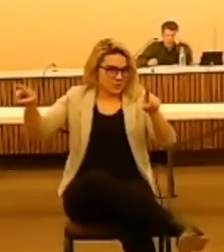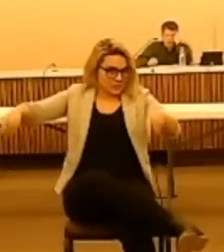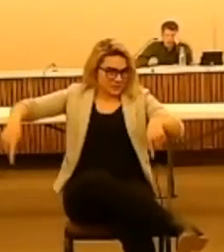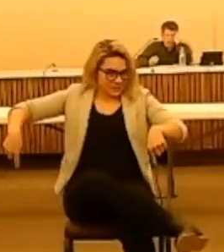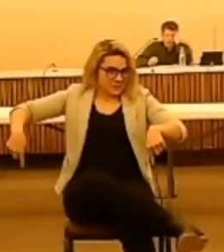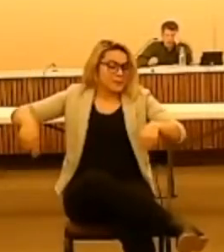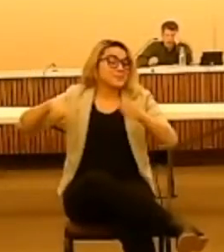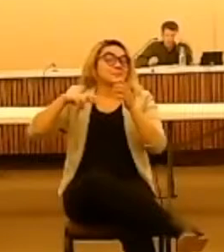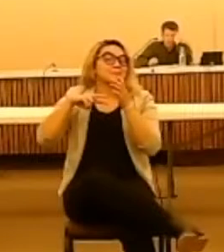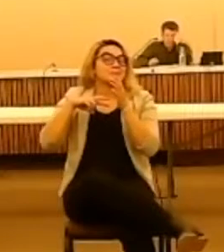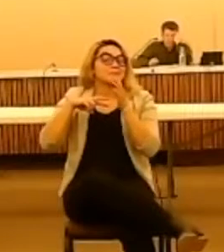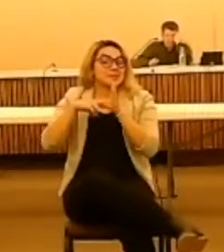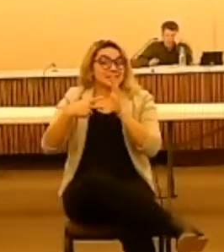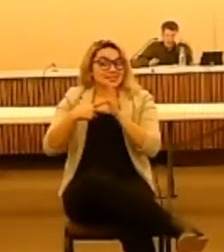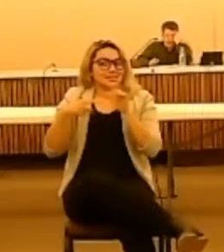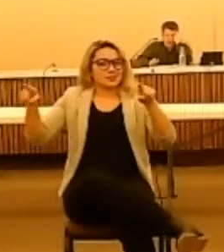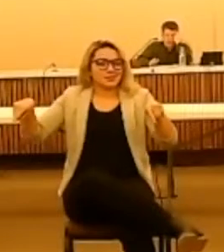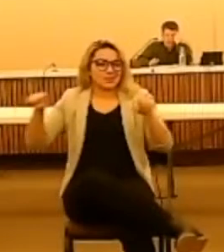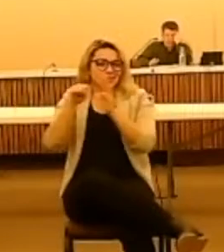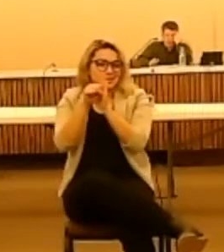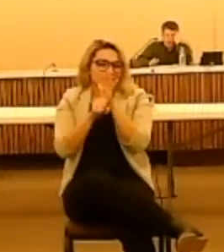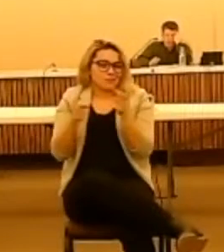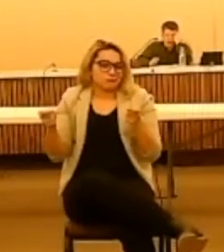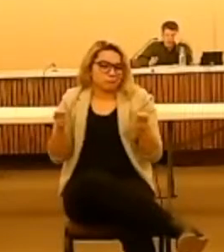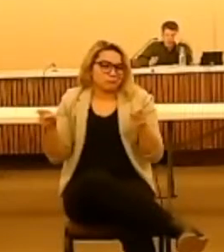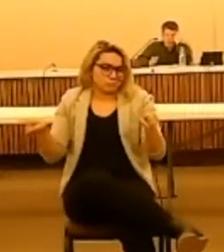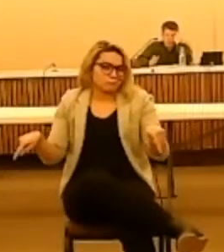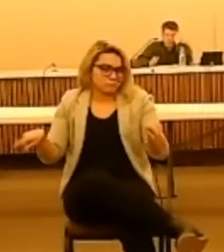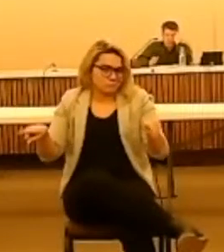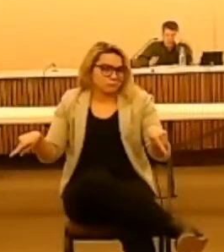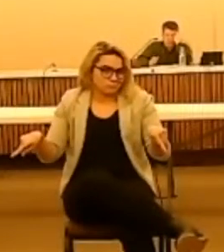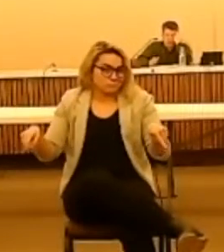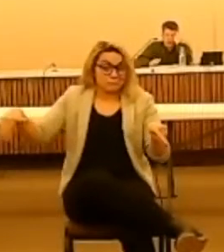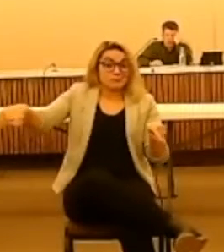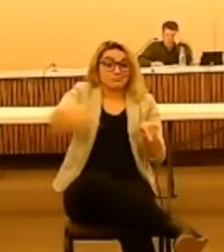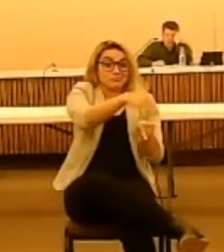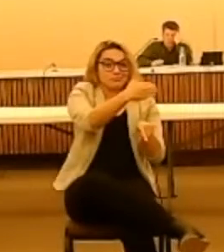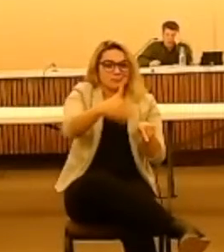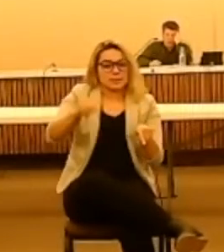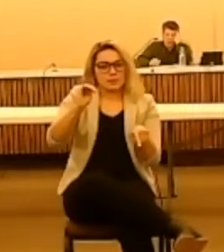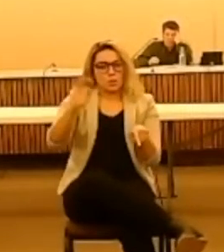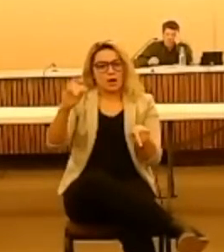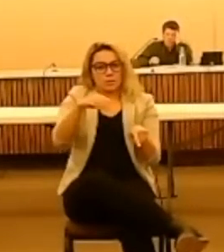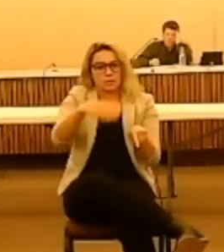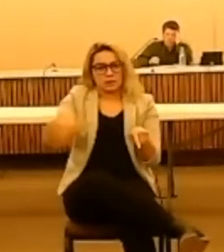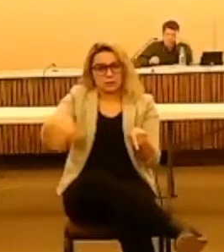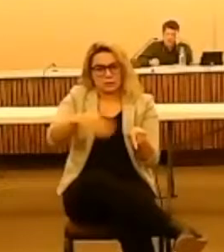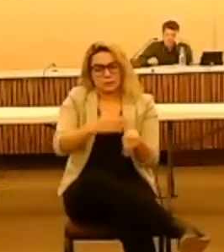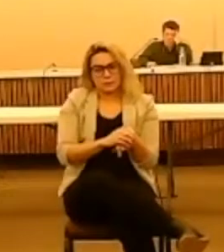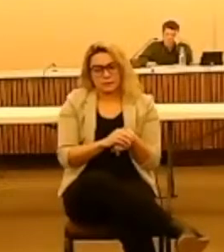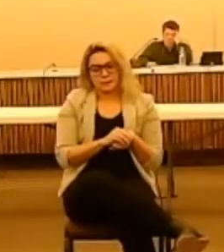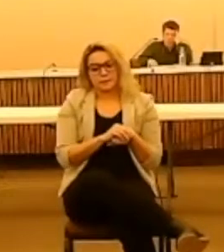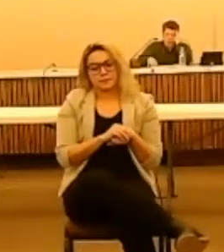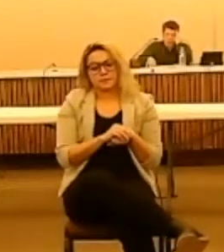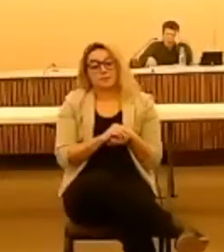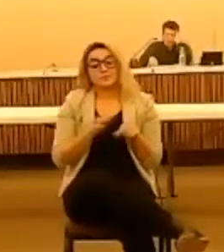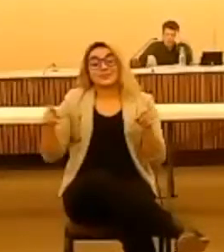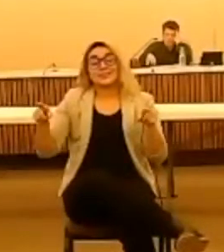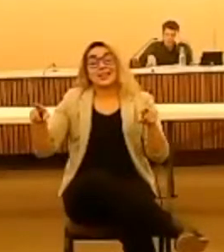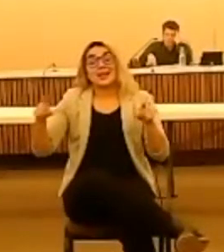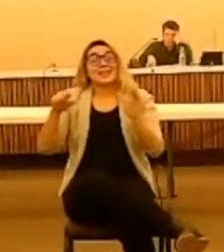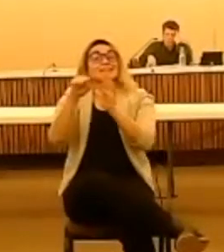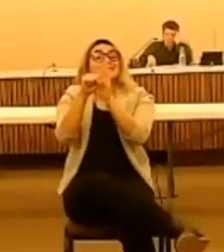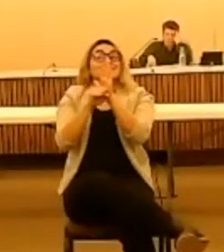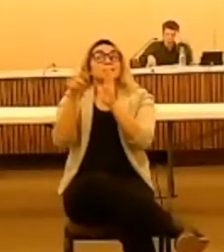about, and plans drawn up, I haven't seen, or I shouldn't say plans drawn up, they were talking about planning on how